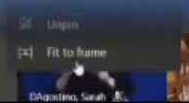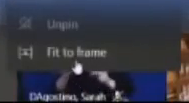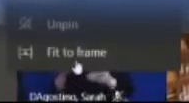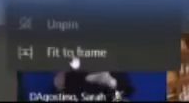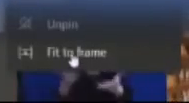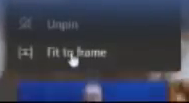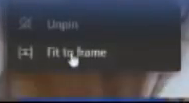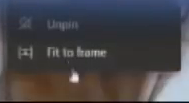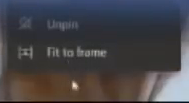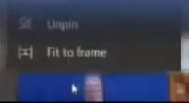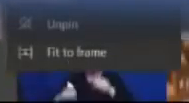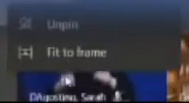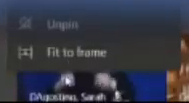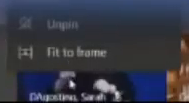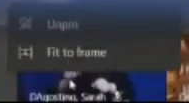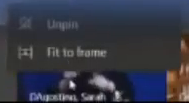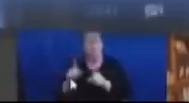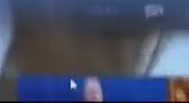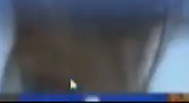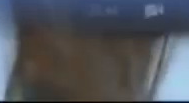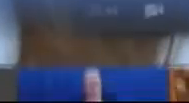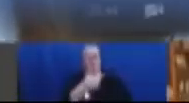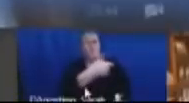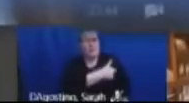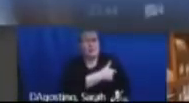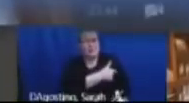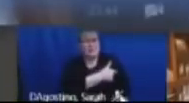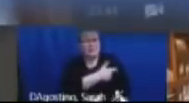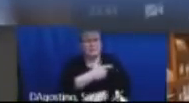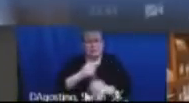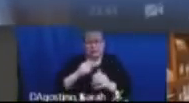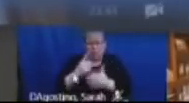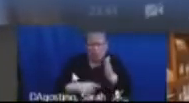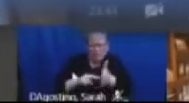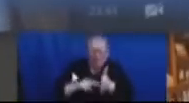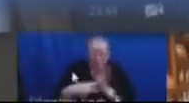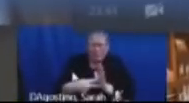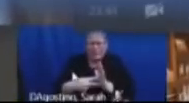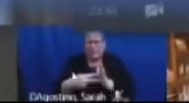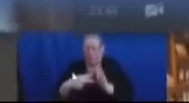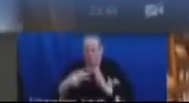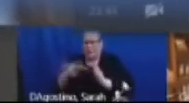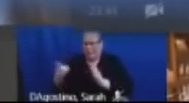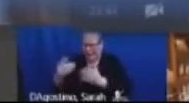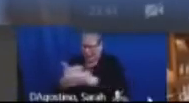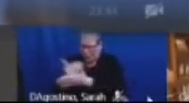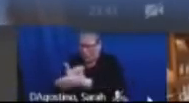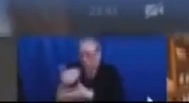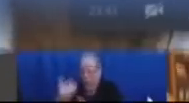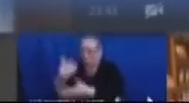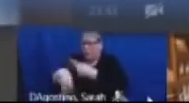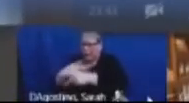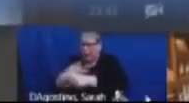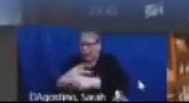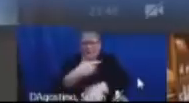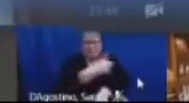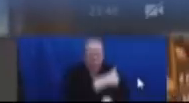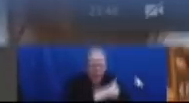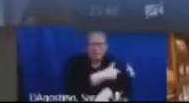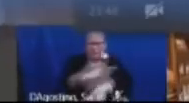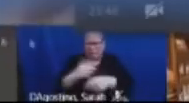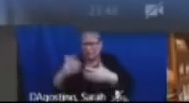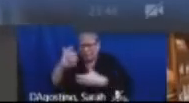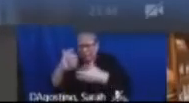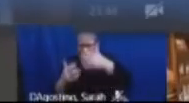and then sort of how we put this all together and what to gather from this. In terms of